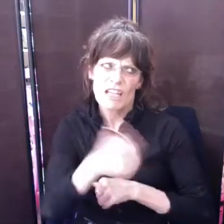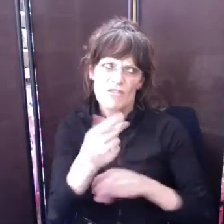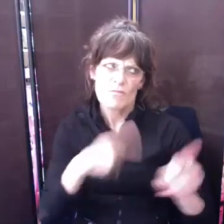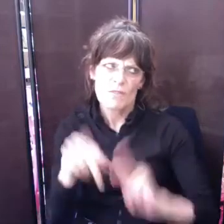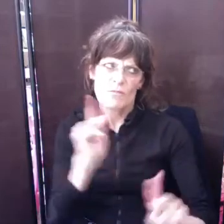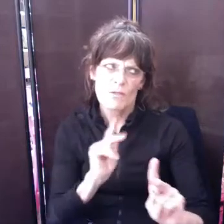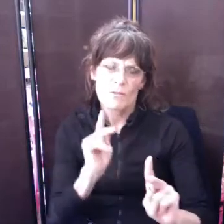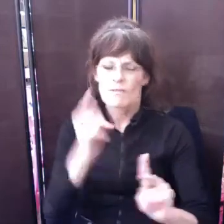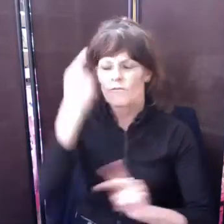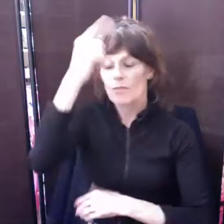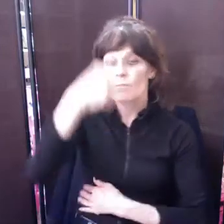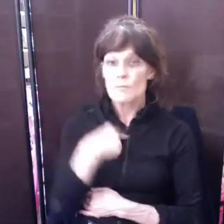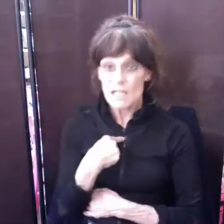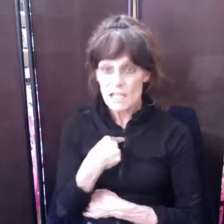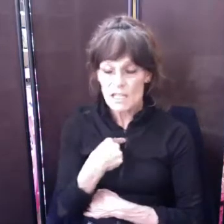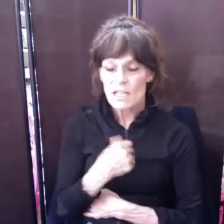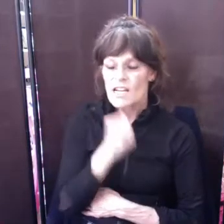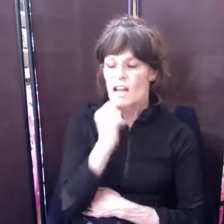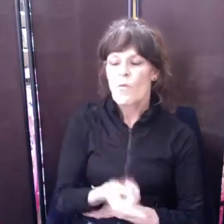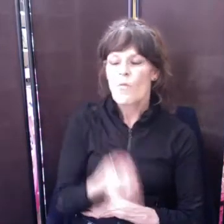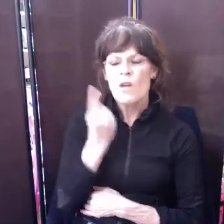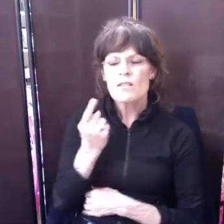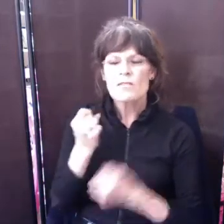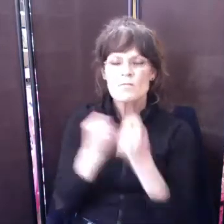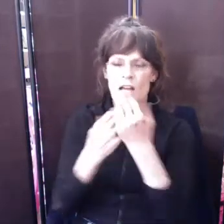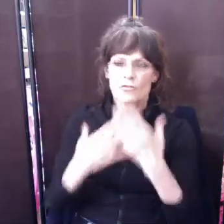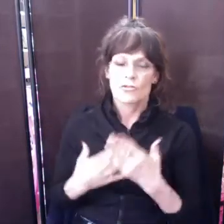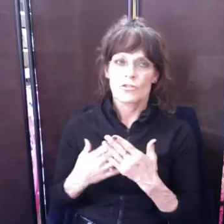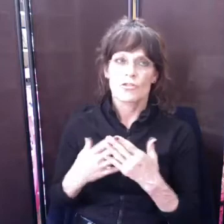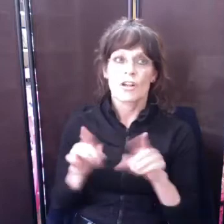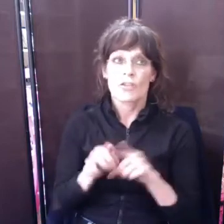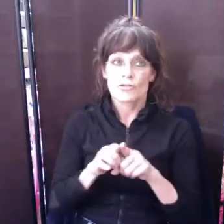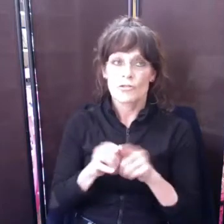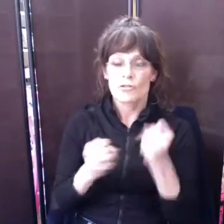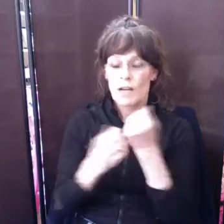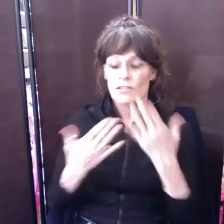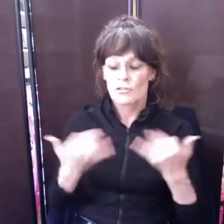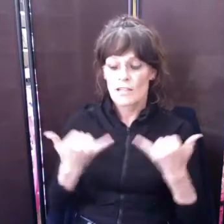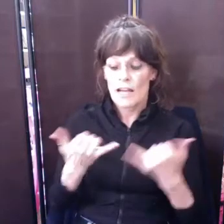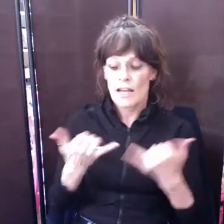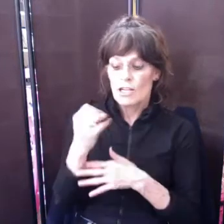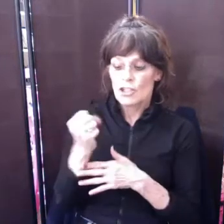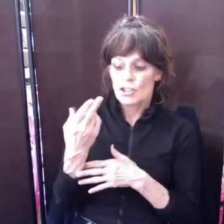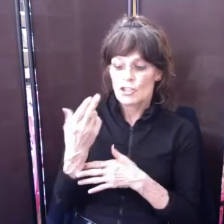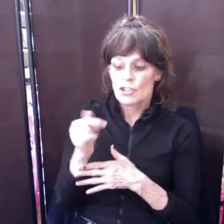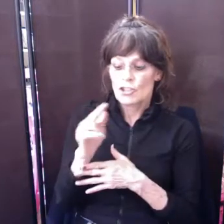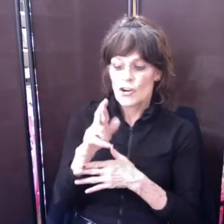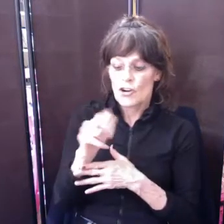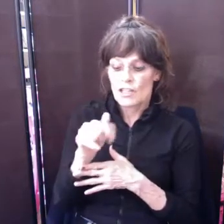me, not one sponsor, including my current sponsor, Shirley P., has been the least bit interested in